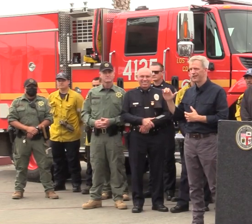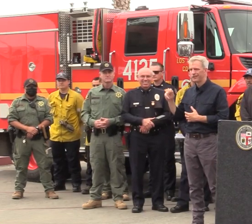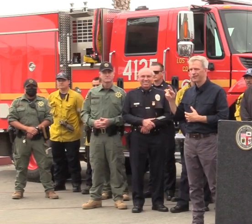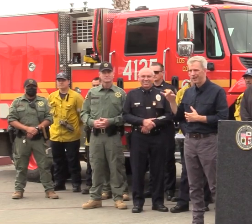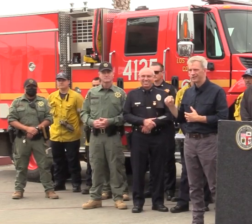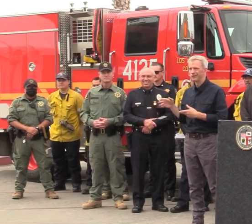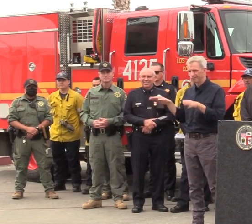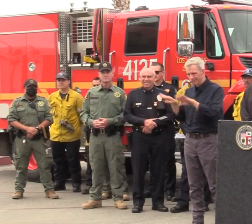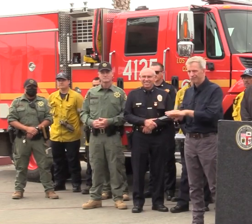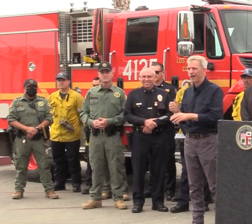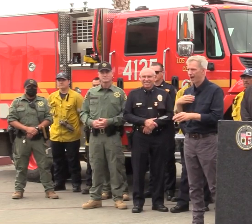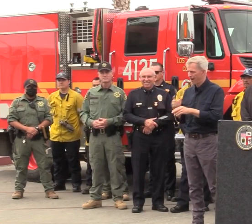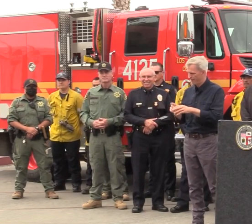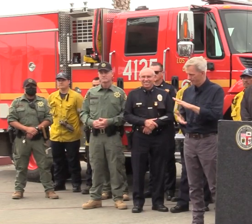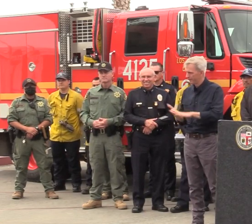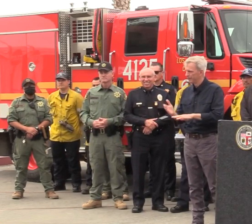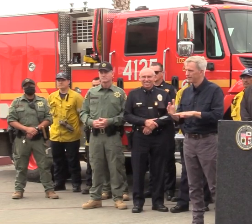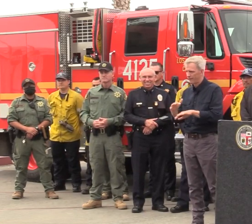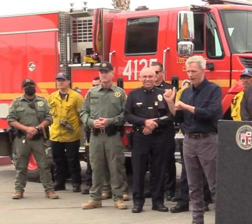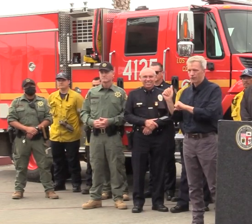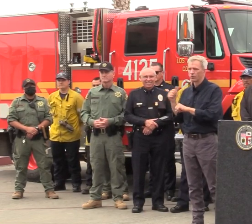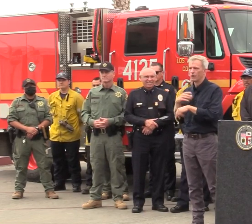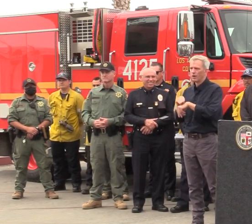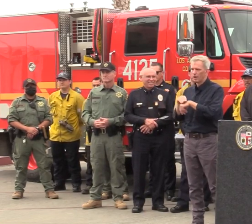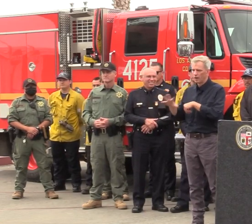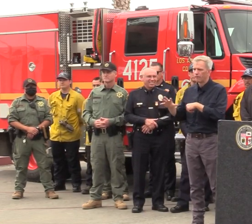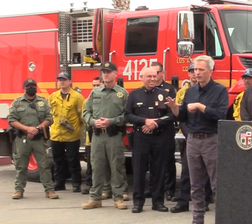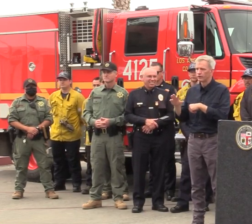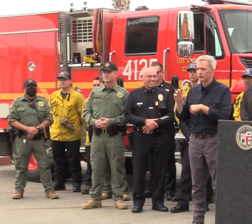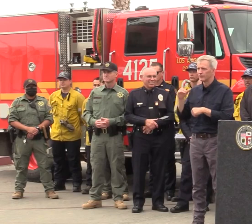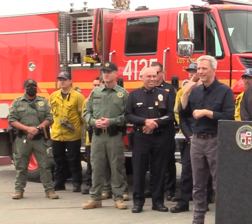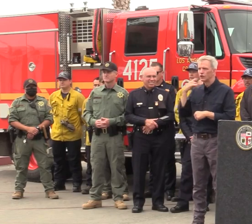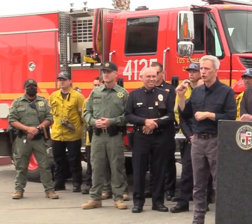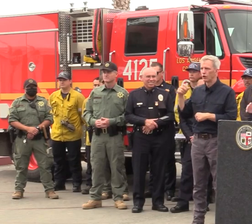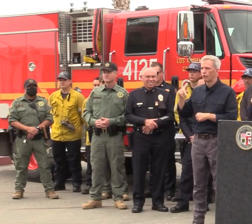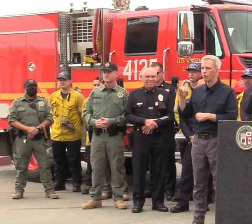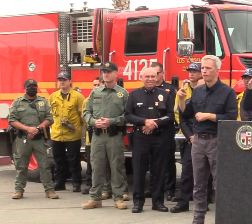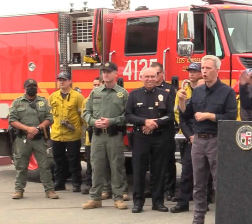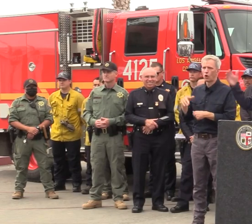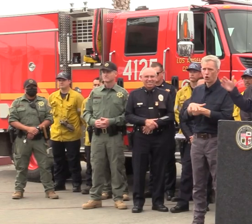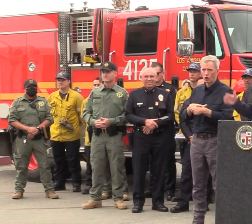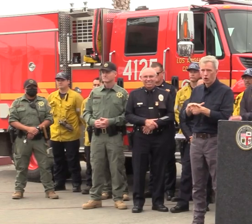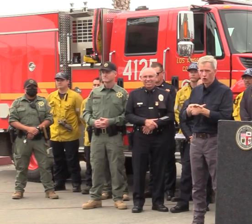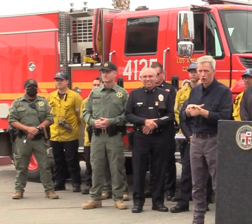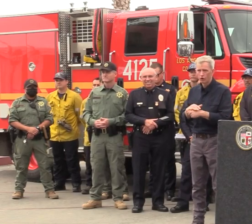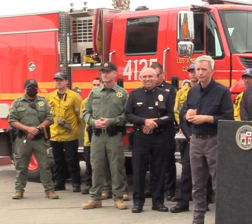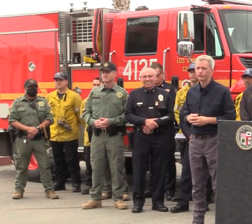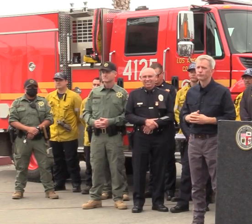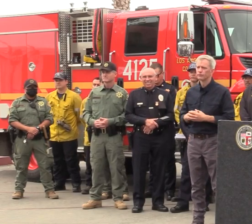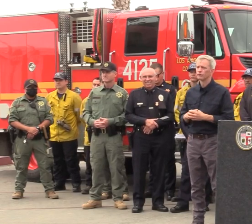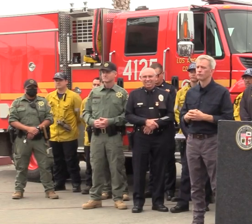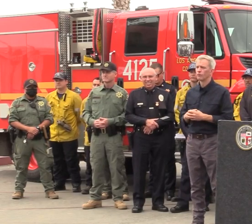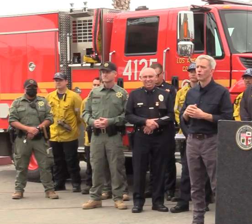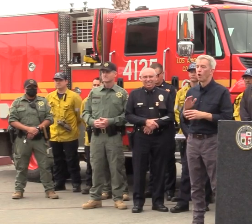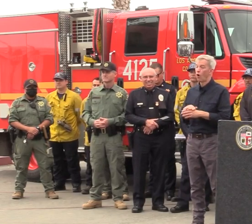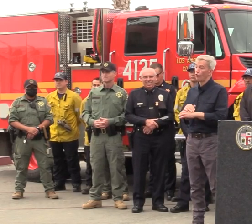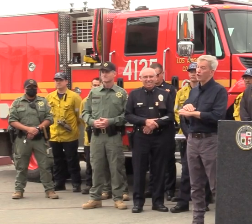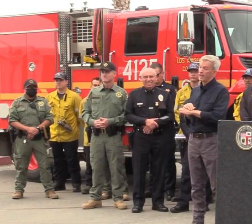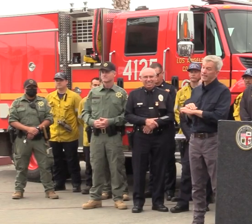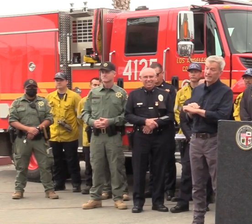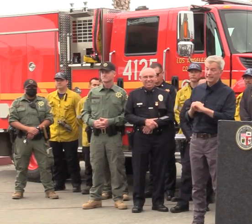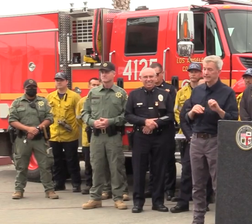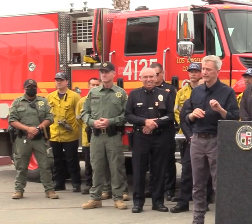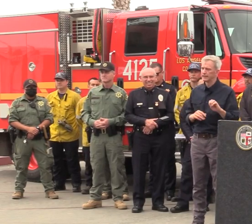evacuations that affected the Topanga Oaks, Sylvia Park, Topanga areas. On the east side of